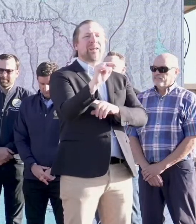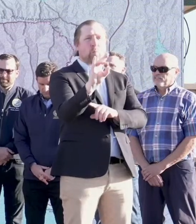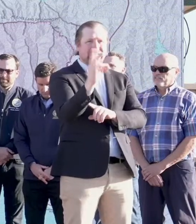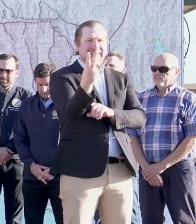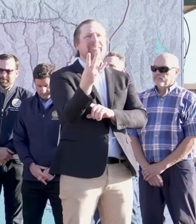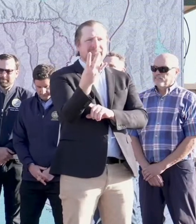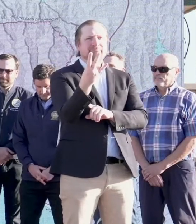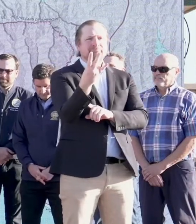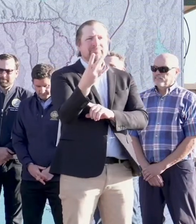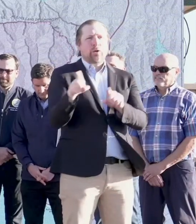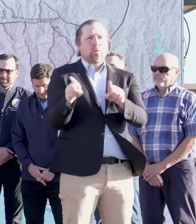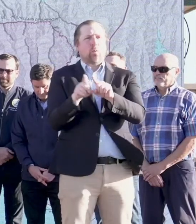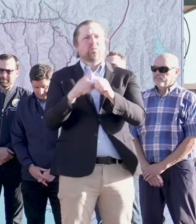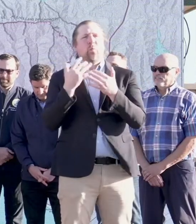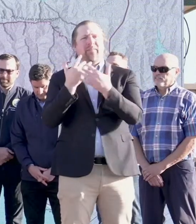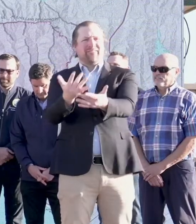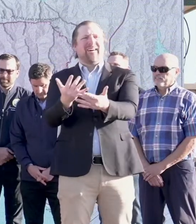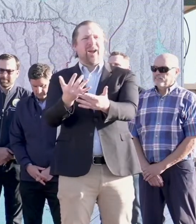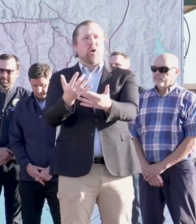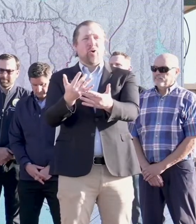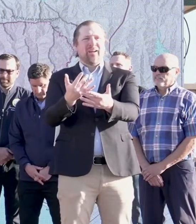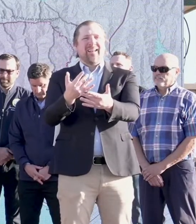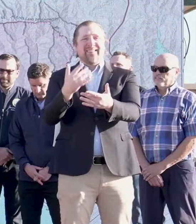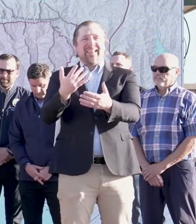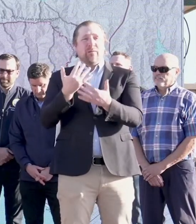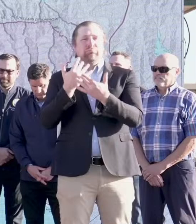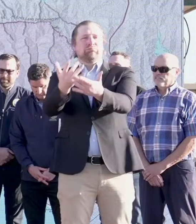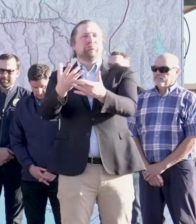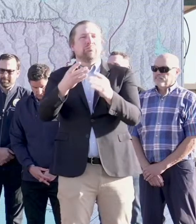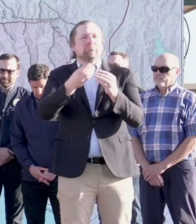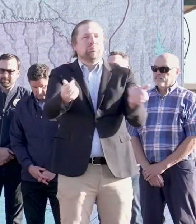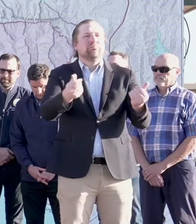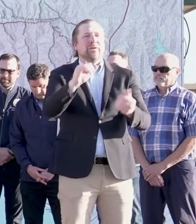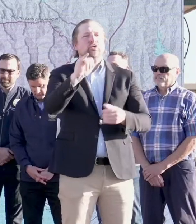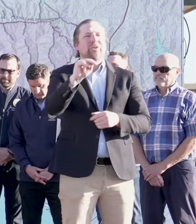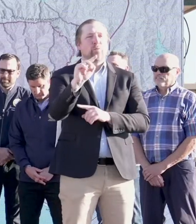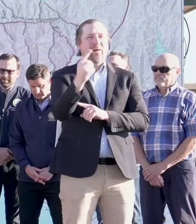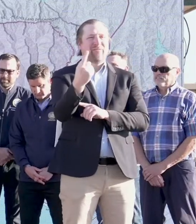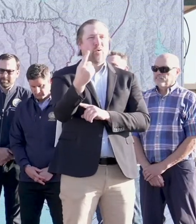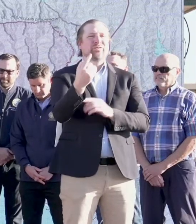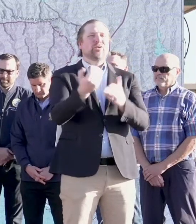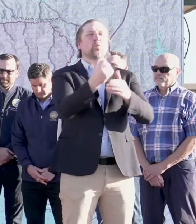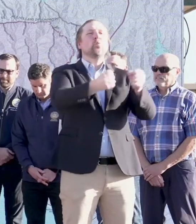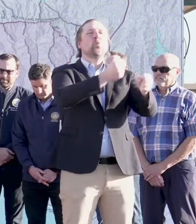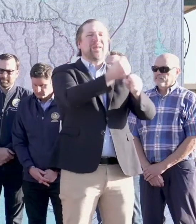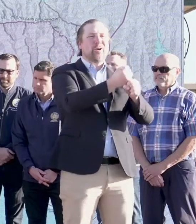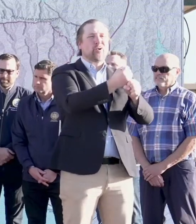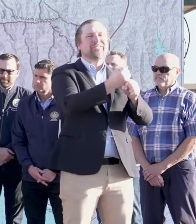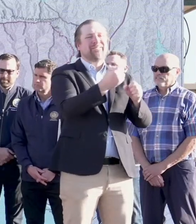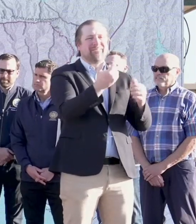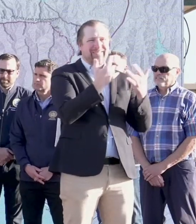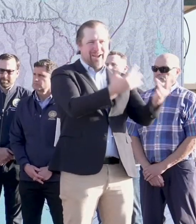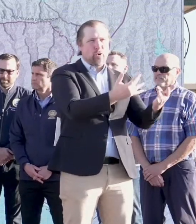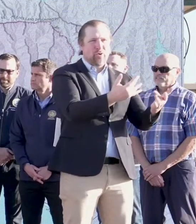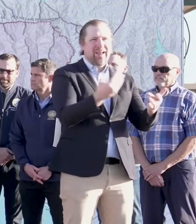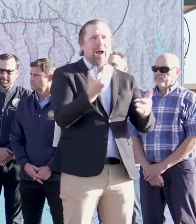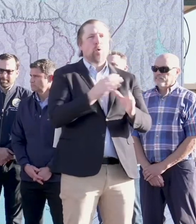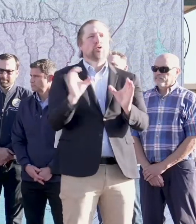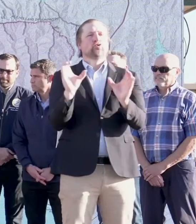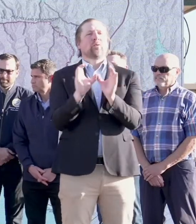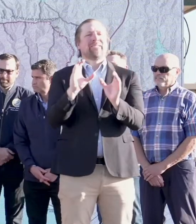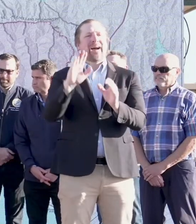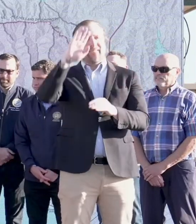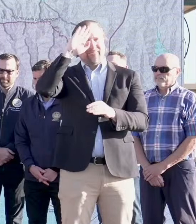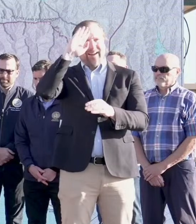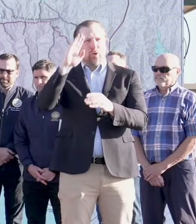as well as the fire that was started and put out on January 1st. Our certified fire investigators who are on